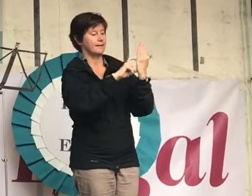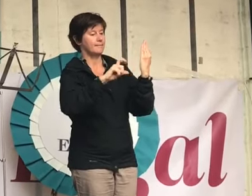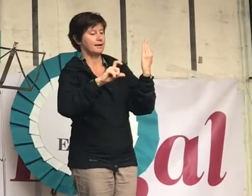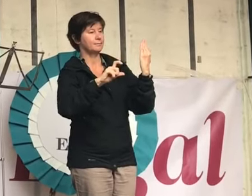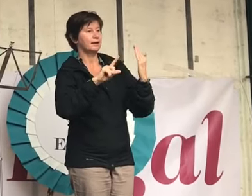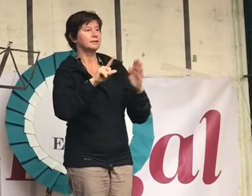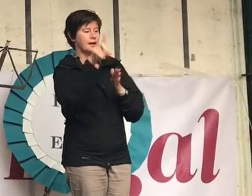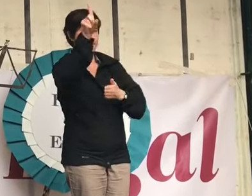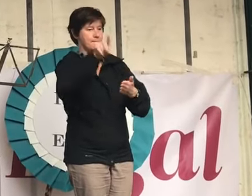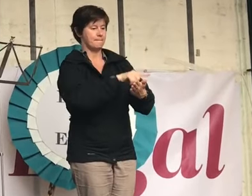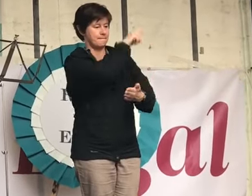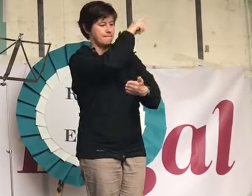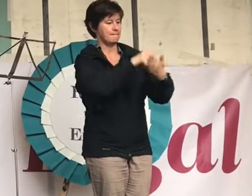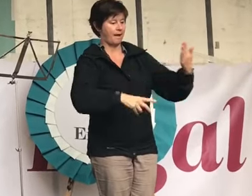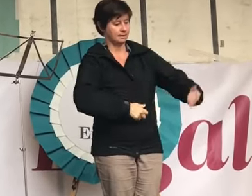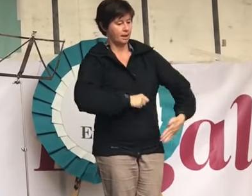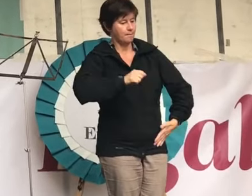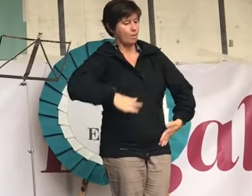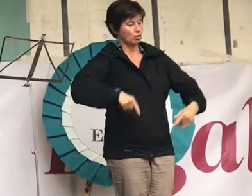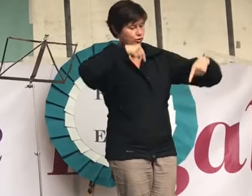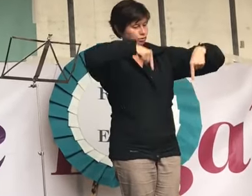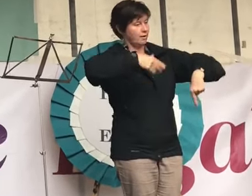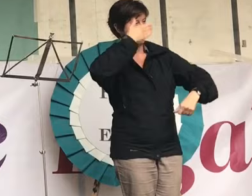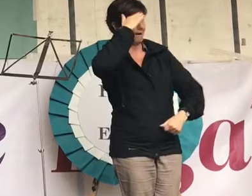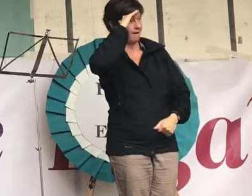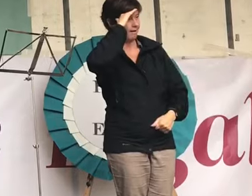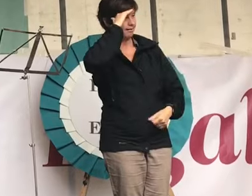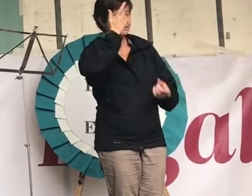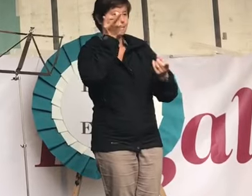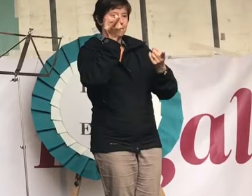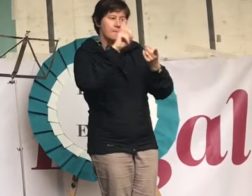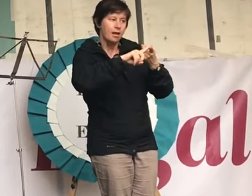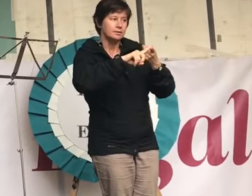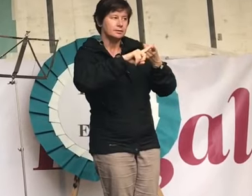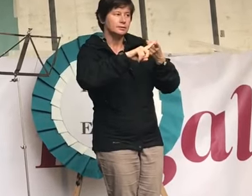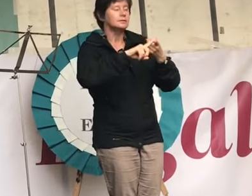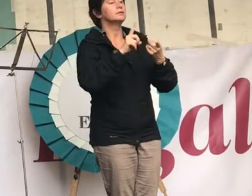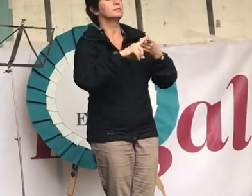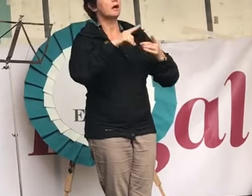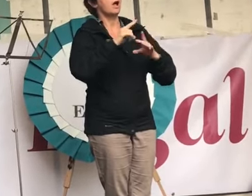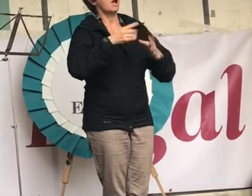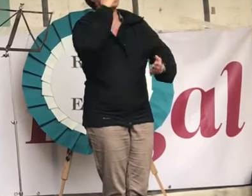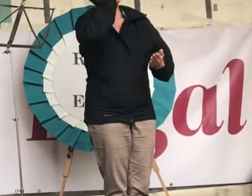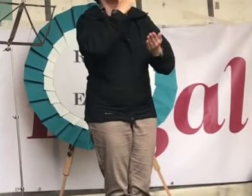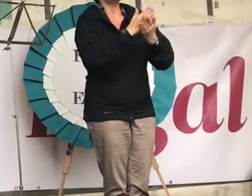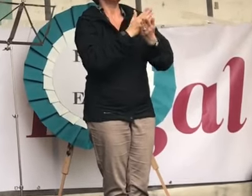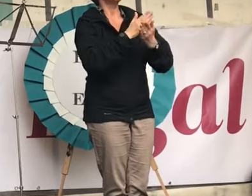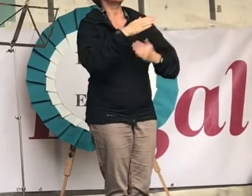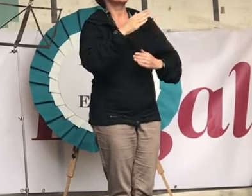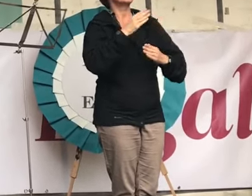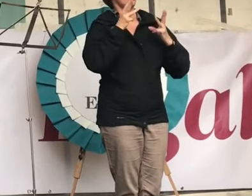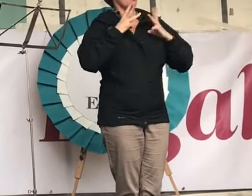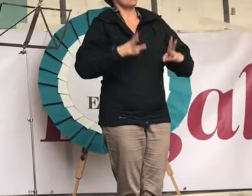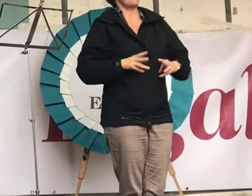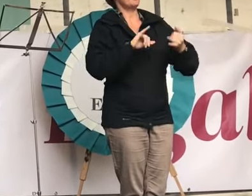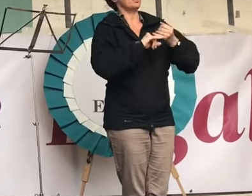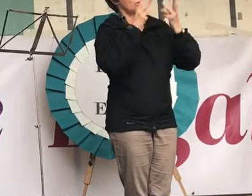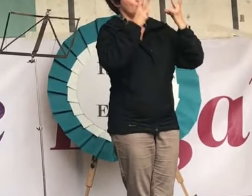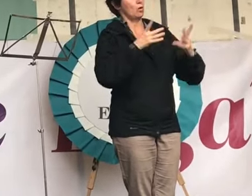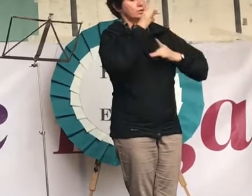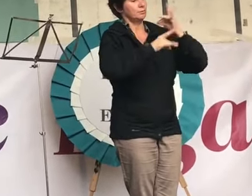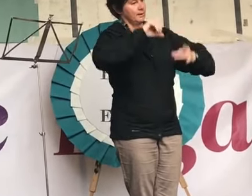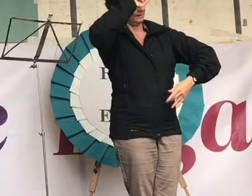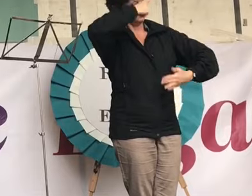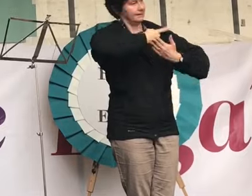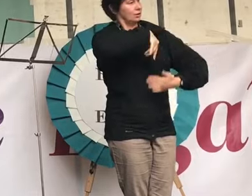in Ireland, it also bans decision-making by women about their care and treatment